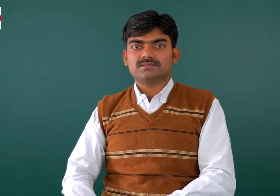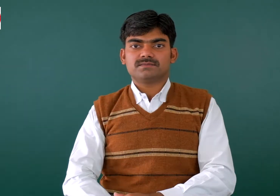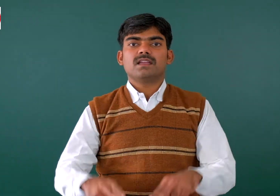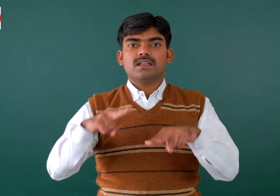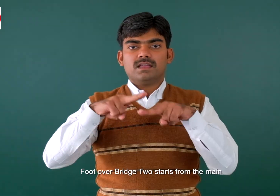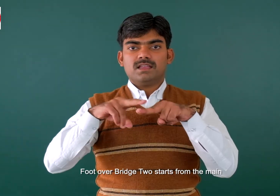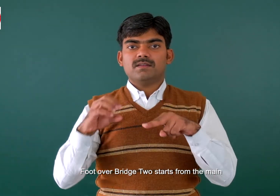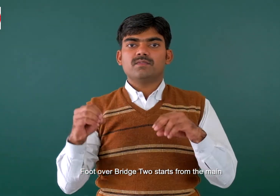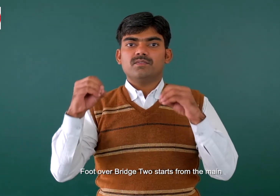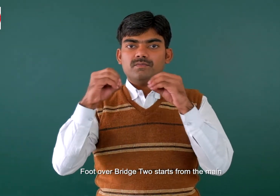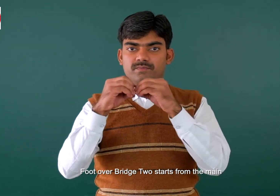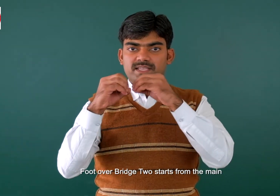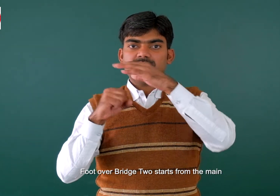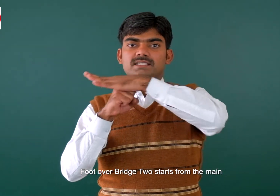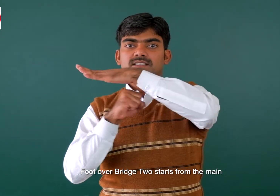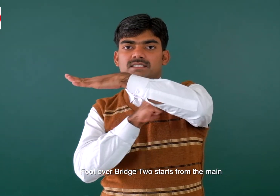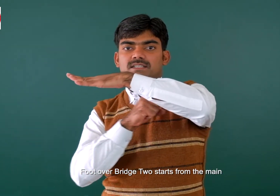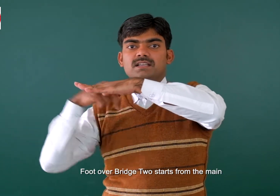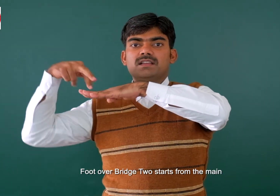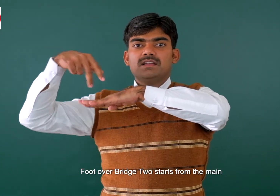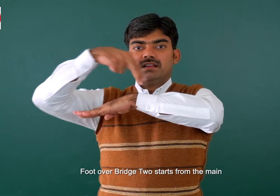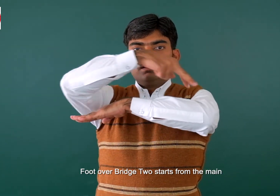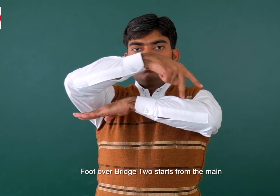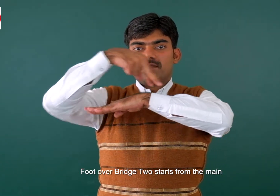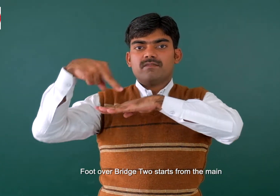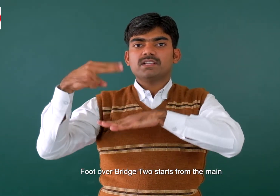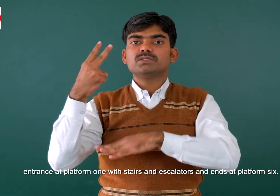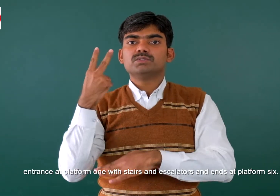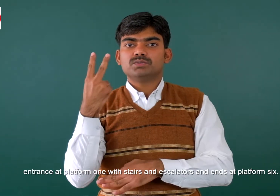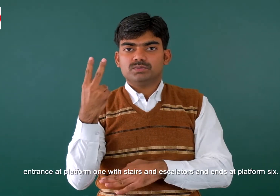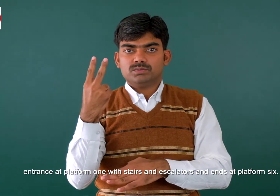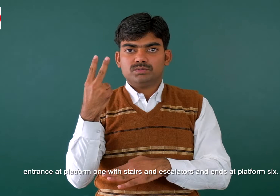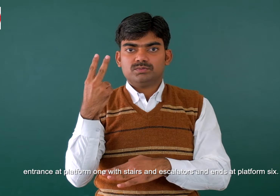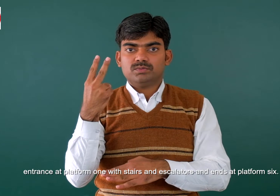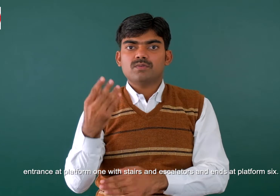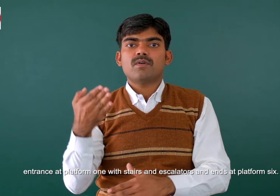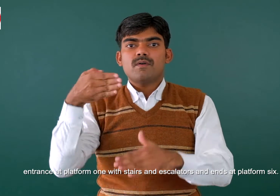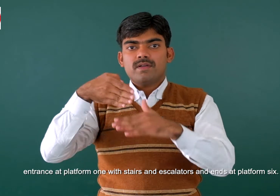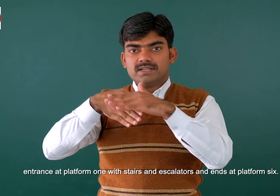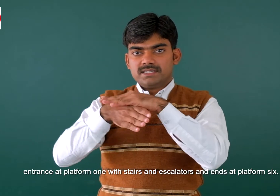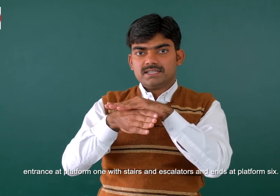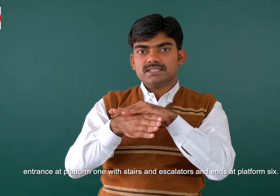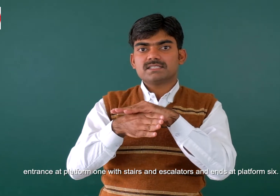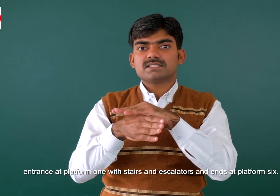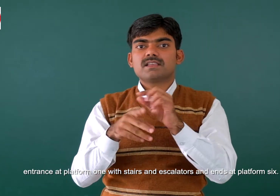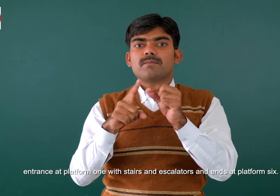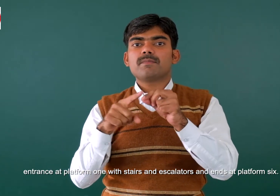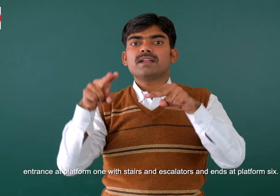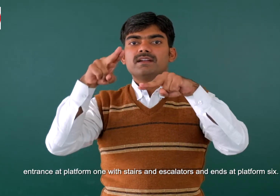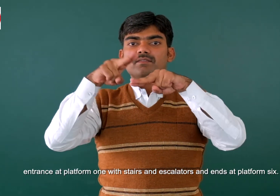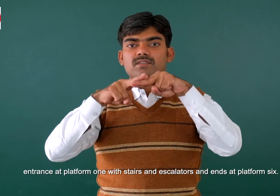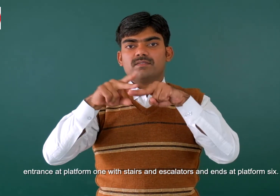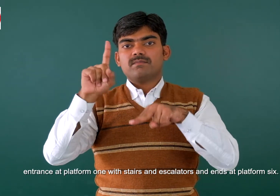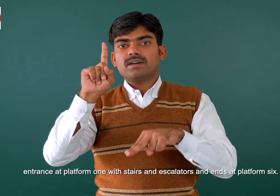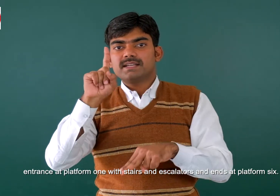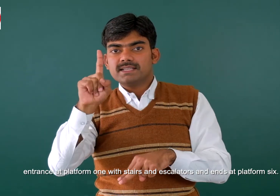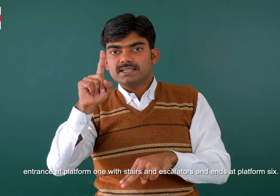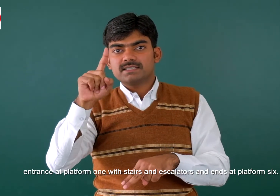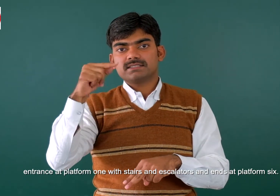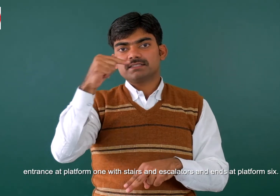Foot over bridge 2 starts from the main entrance at platform 1 with stairs and escalators and ends